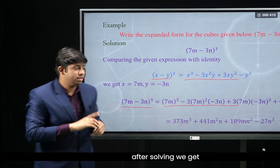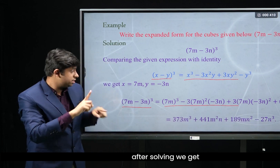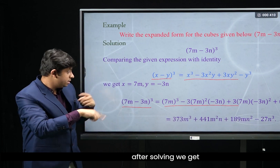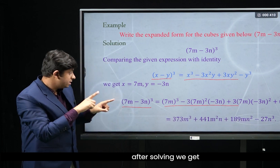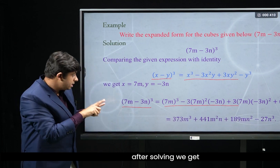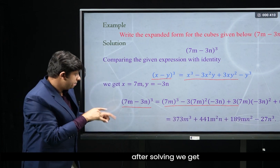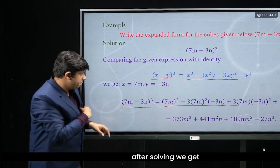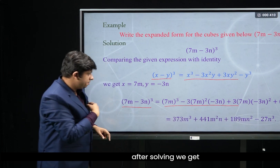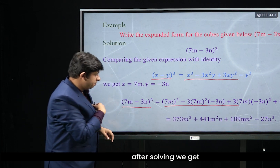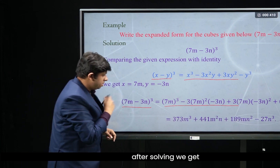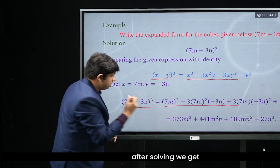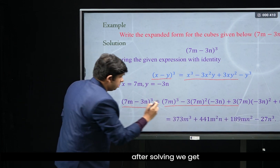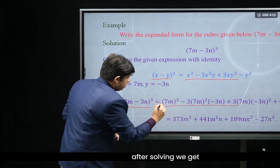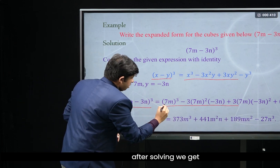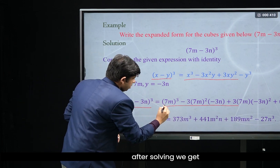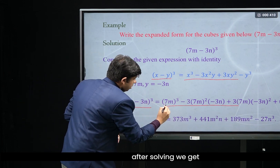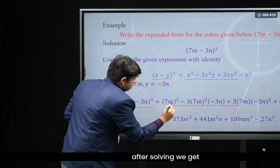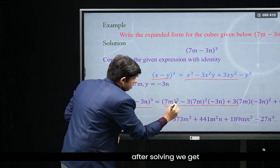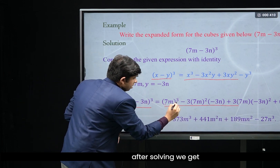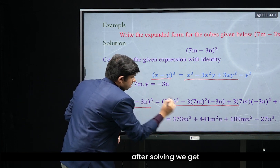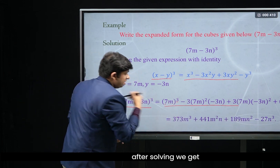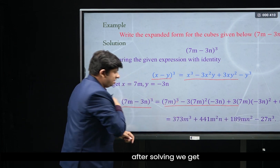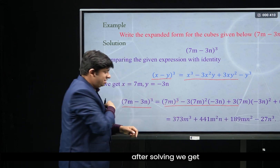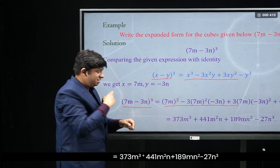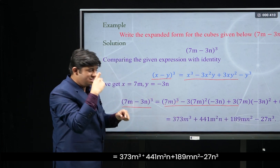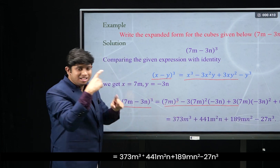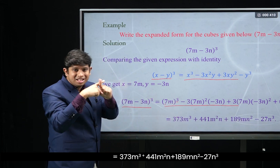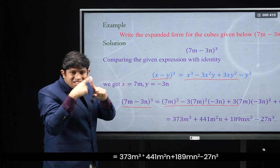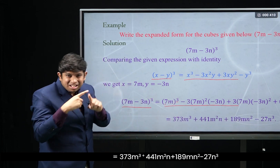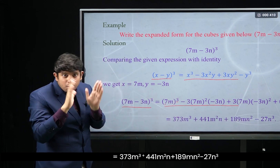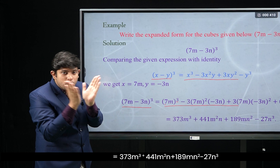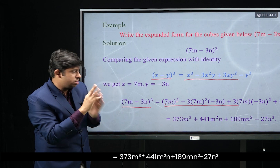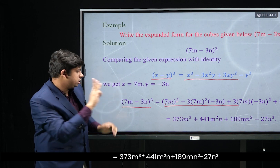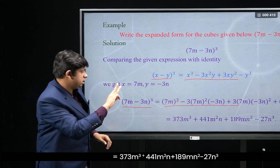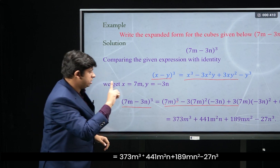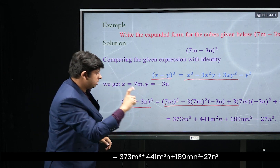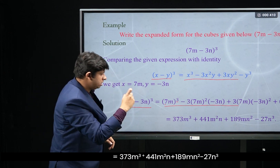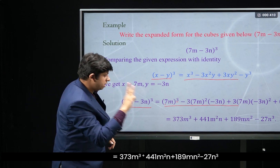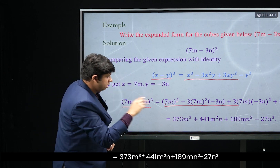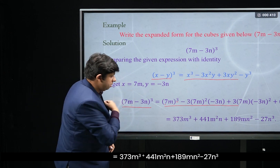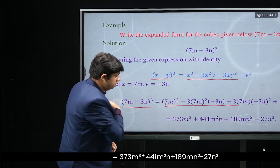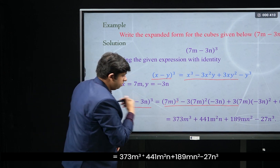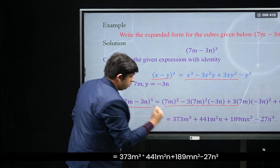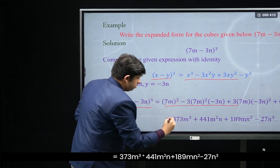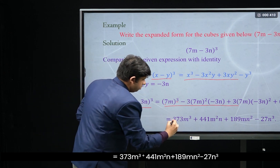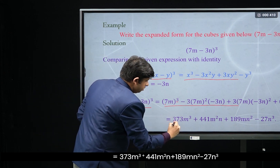After solving, we get 373m cube plus 441m square n plus 189mn square